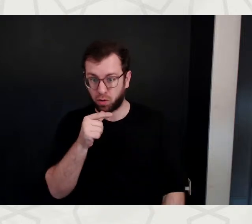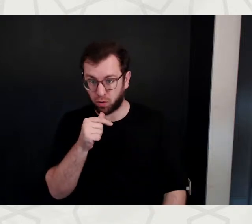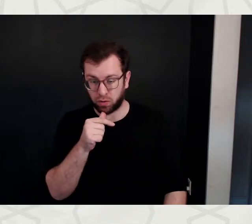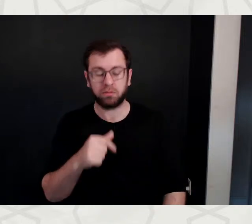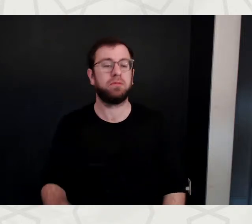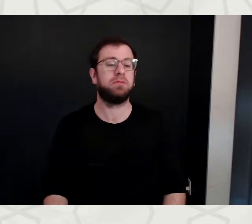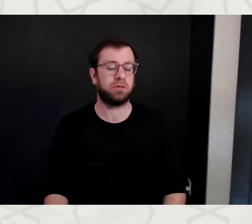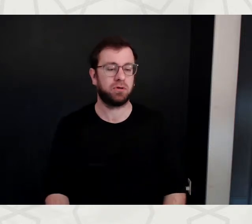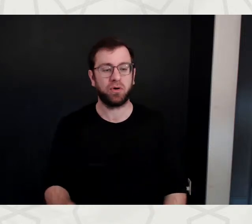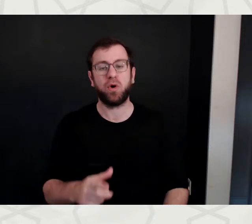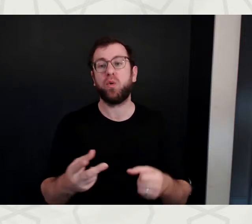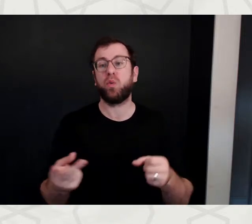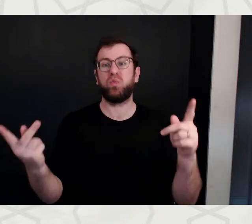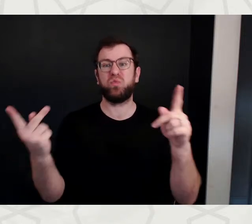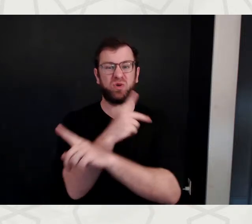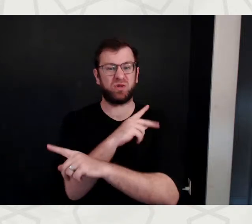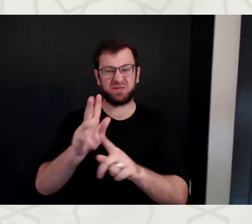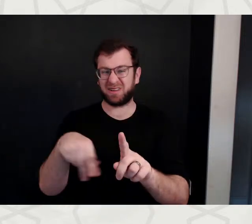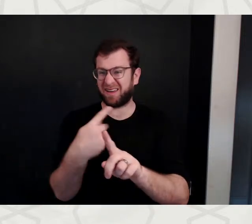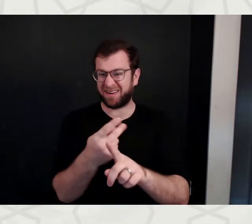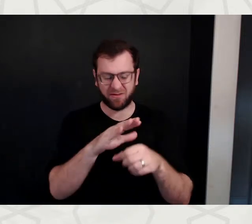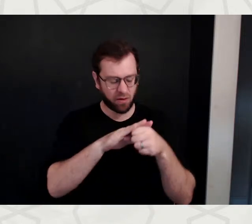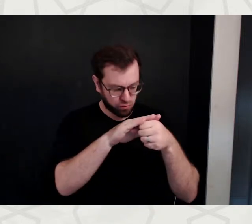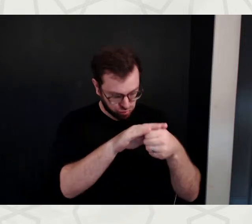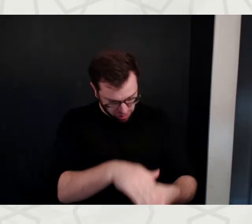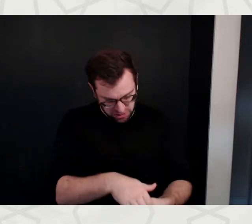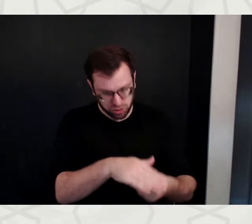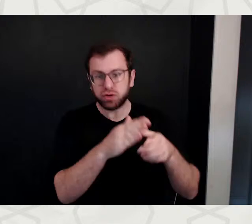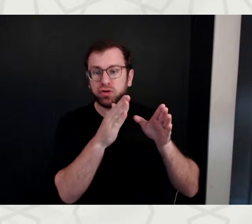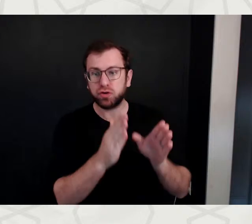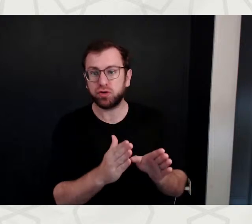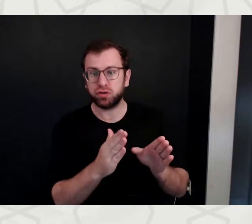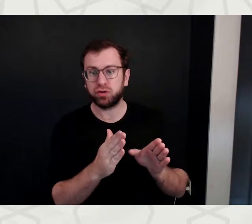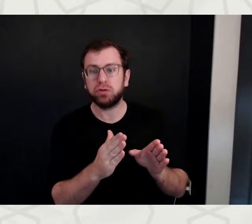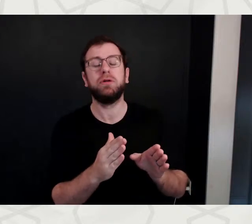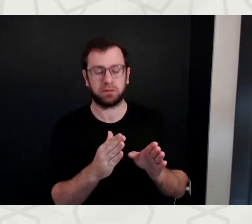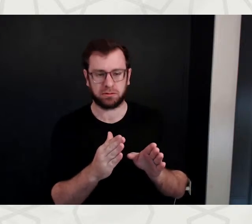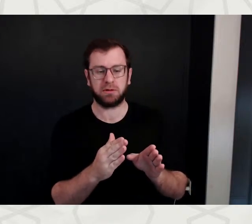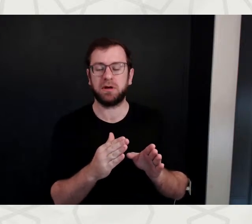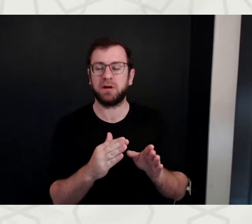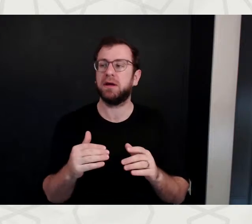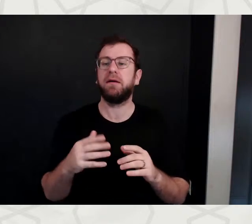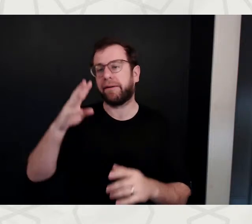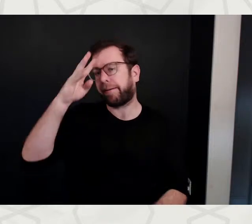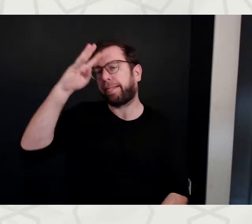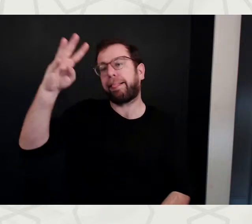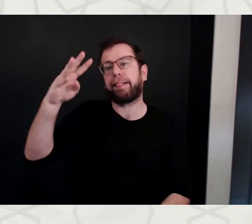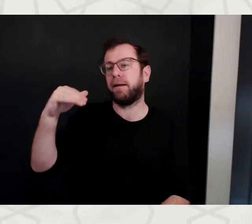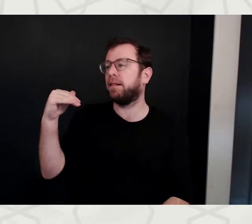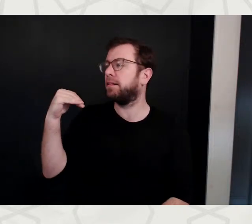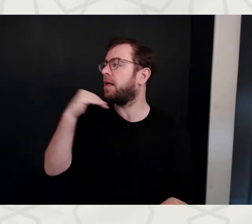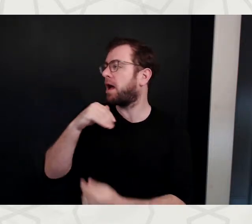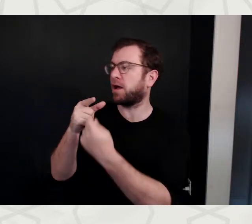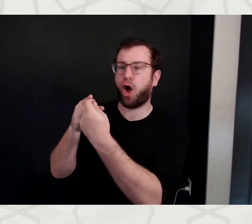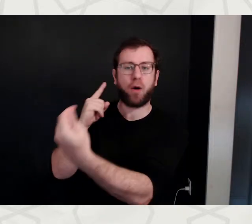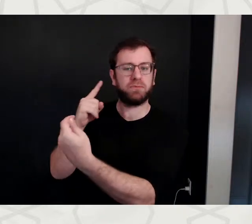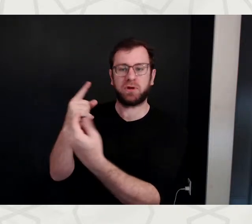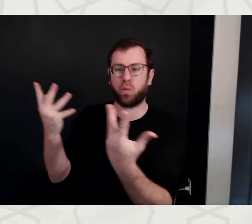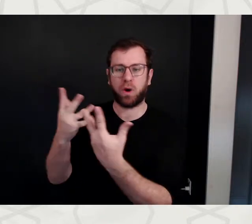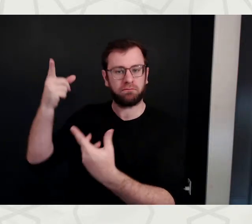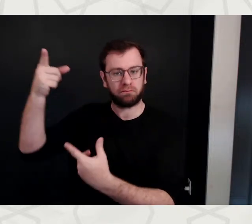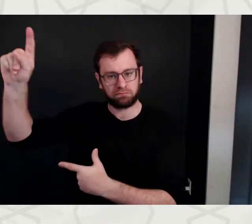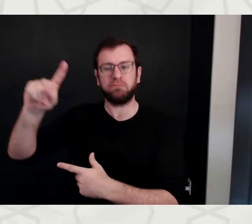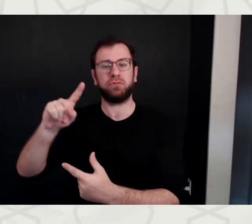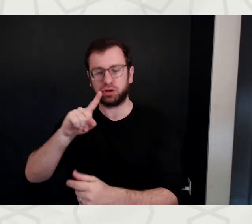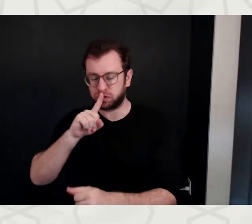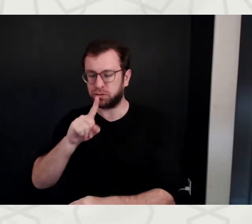worst oppressor is the one who invents a lie against Allah subhanahu wa ta'ala, or